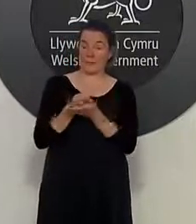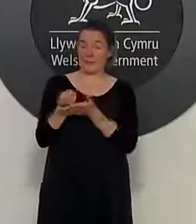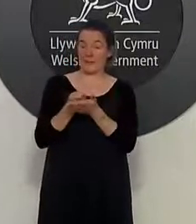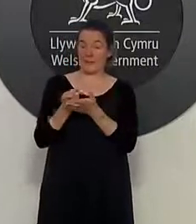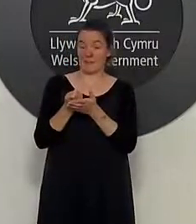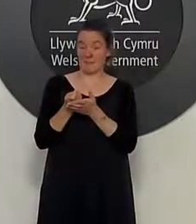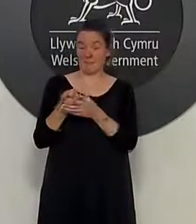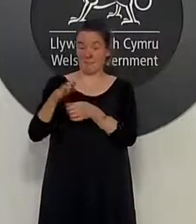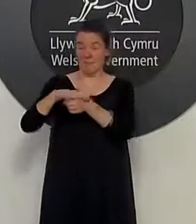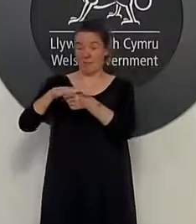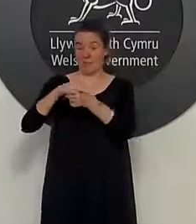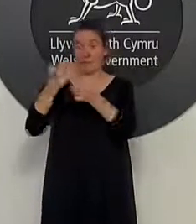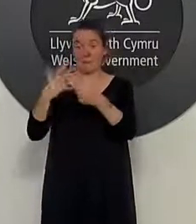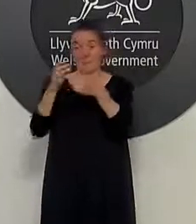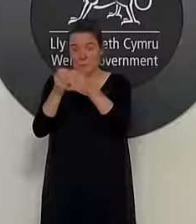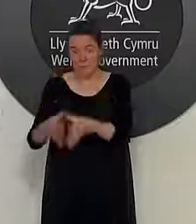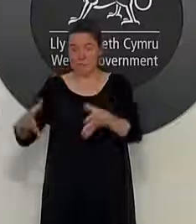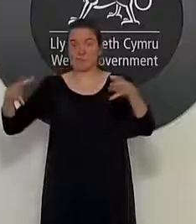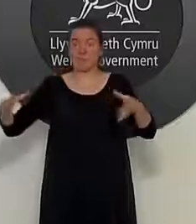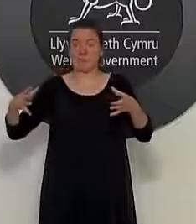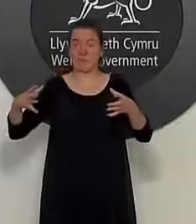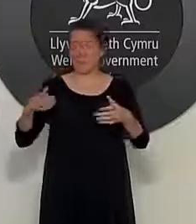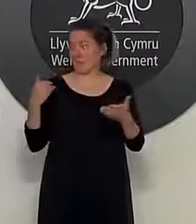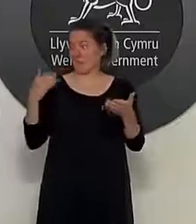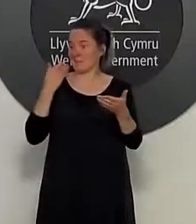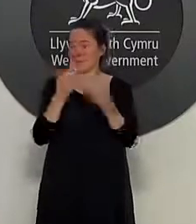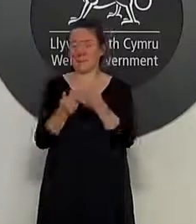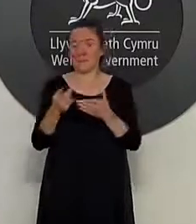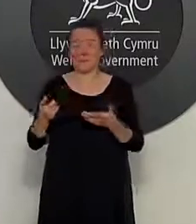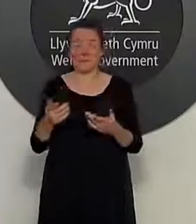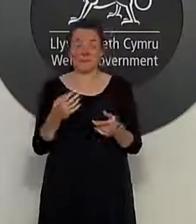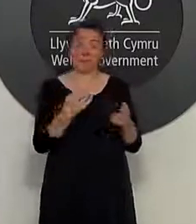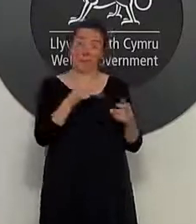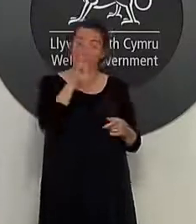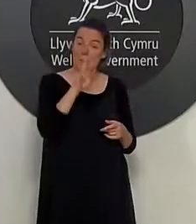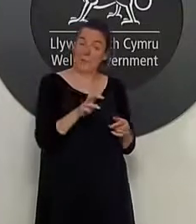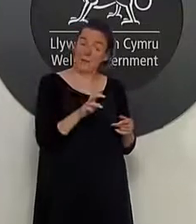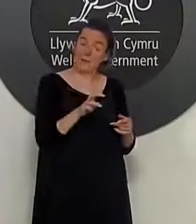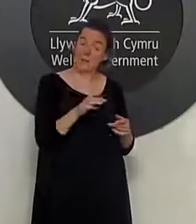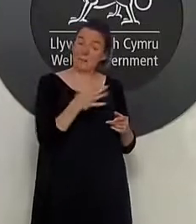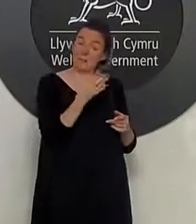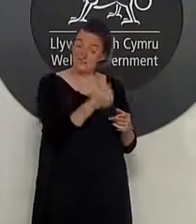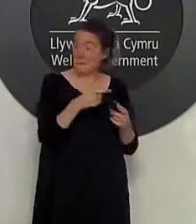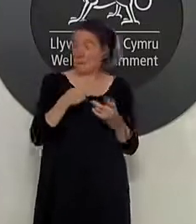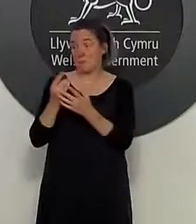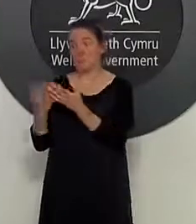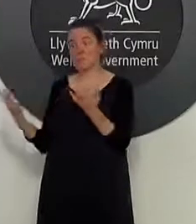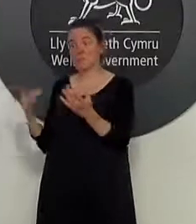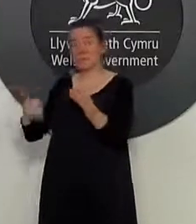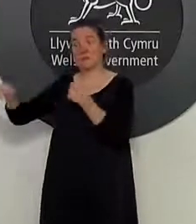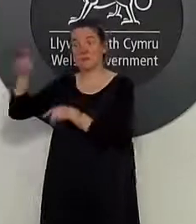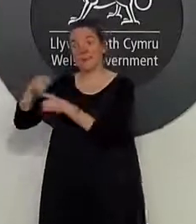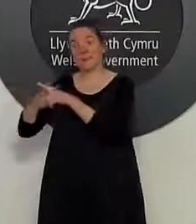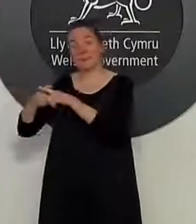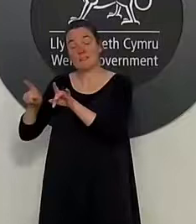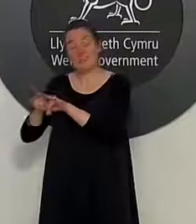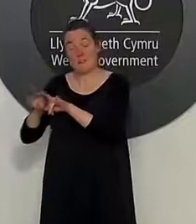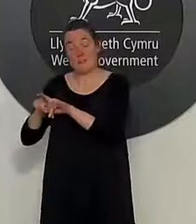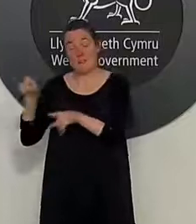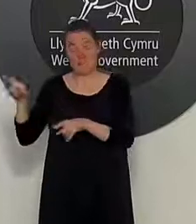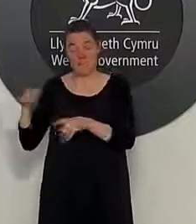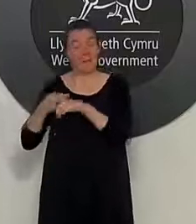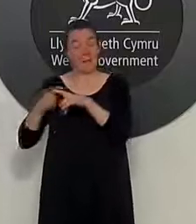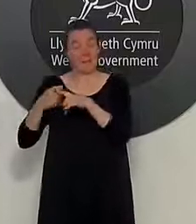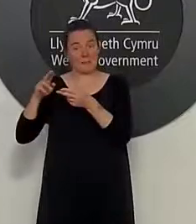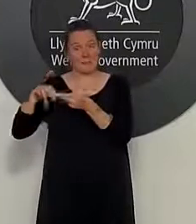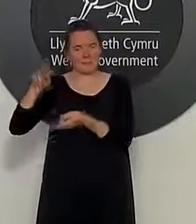years. This is not unique to Wales. It was reported last week that the number of holiday lets in England rose by 40%